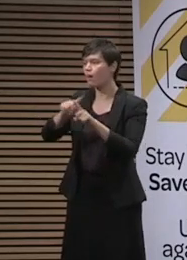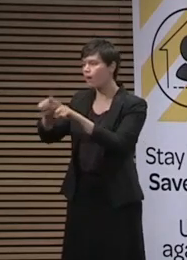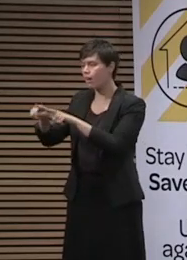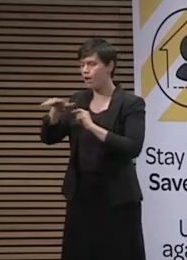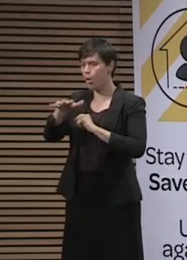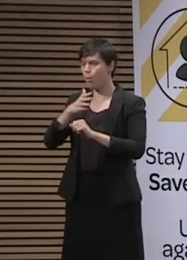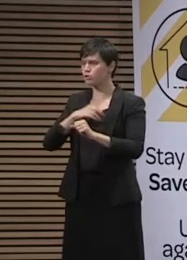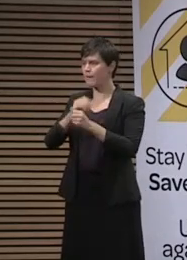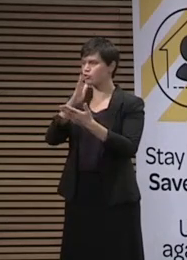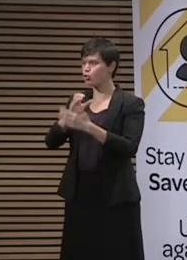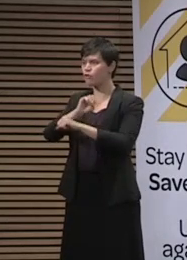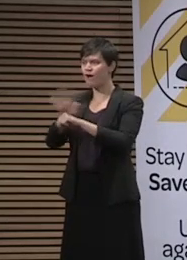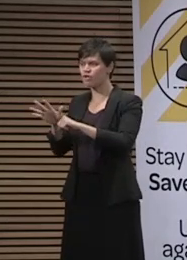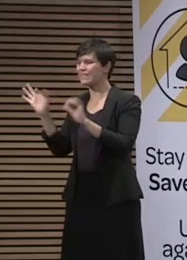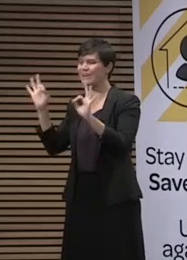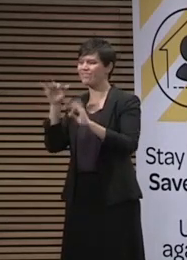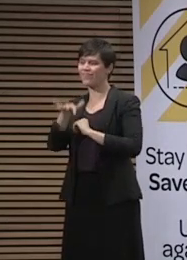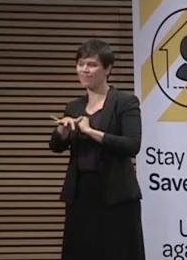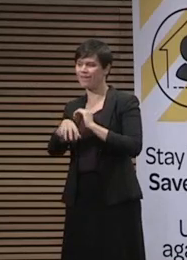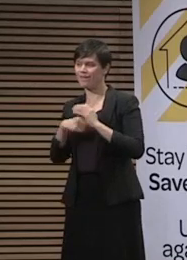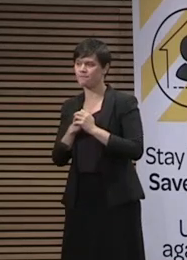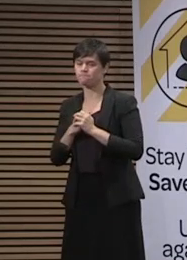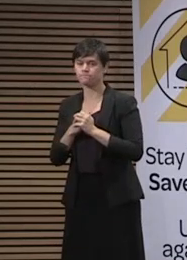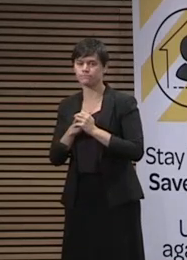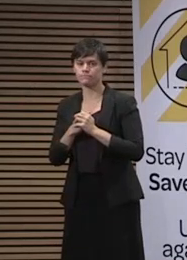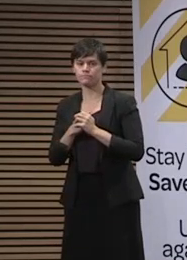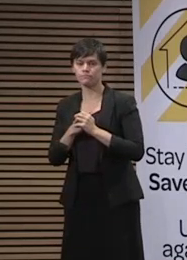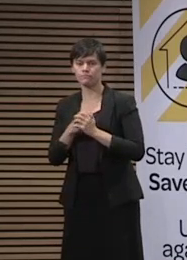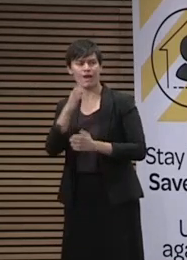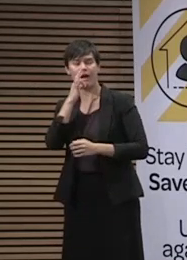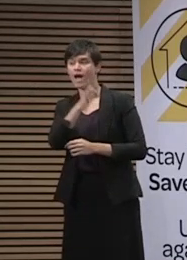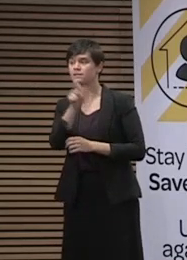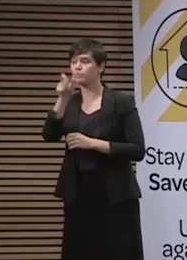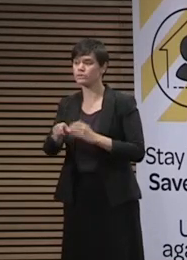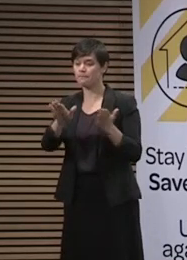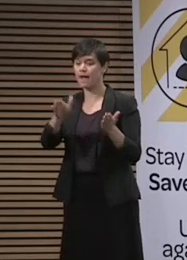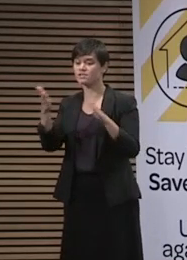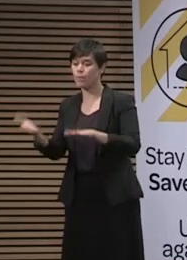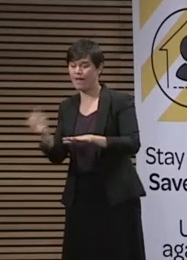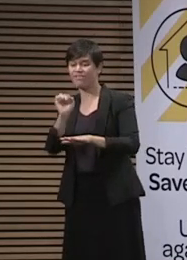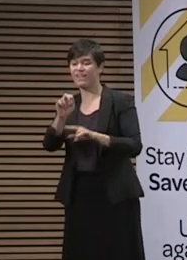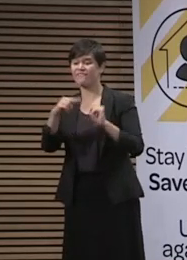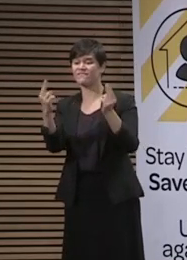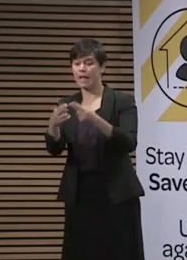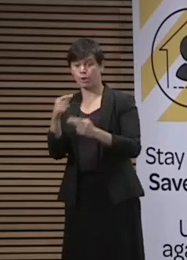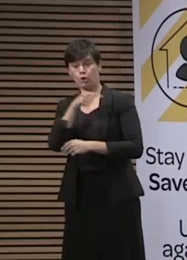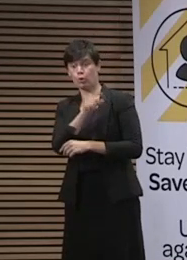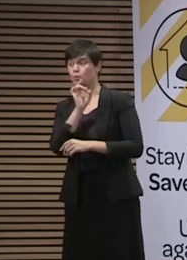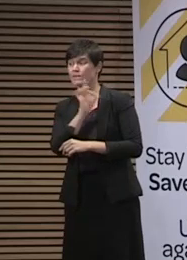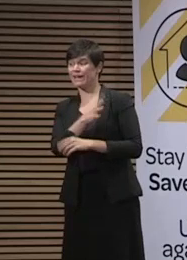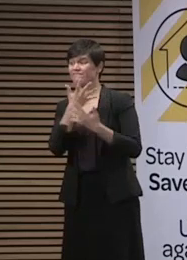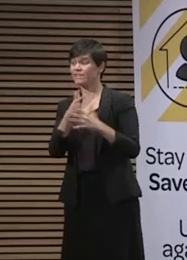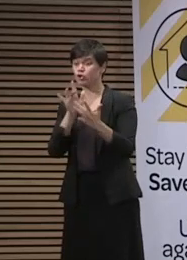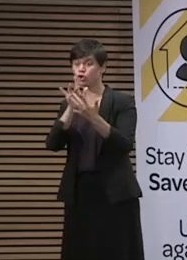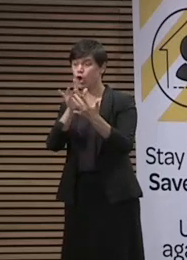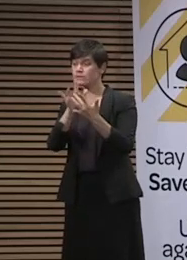that. Yep. Have you been in contact with the family of the deceased? No, I have not. And obviously I'm not aware of